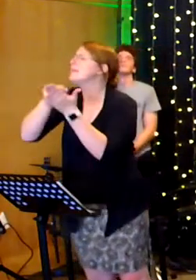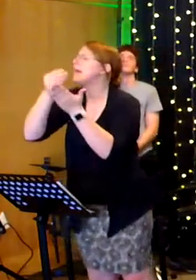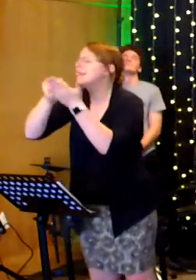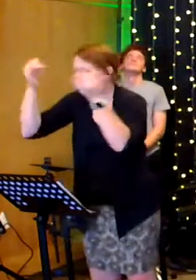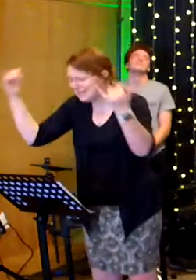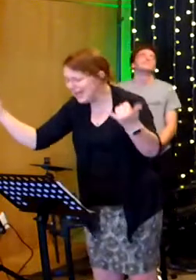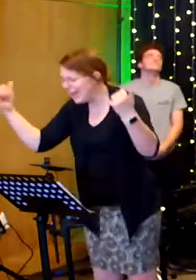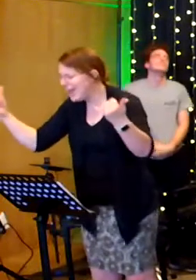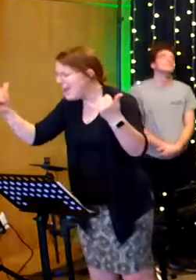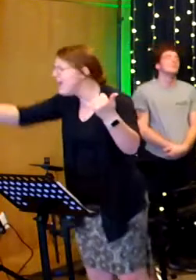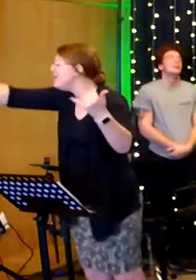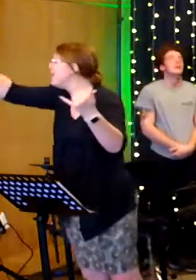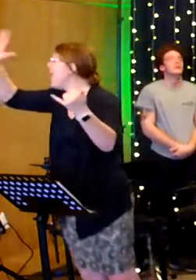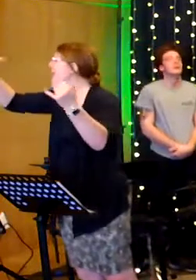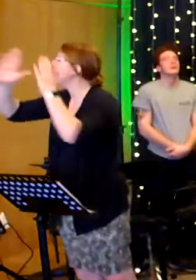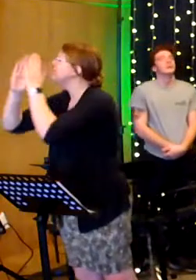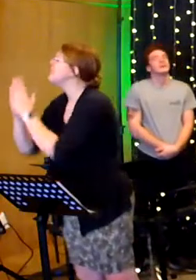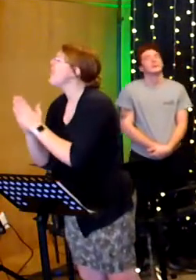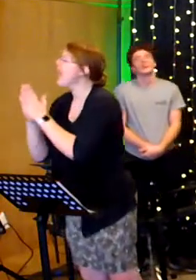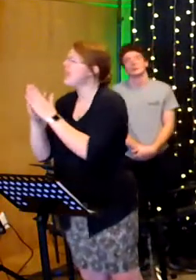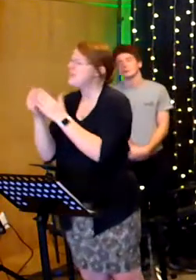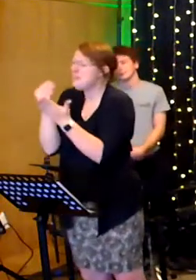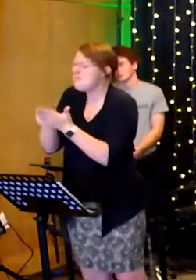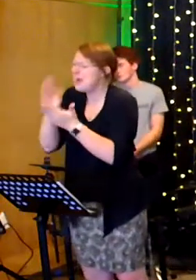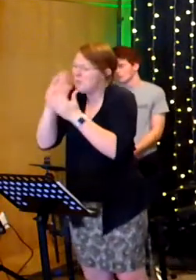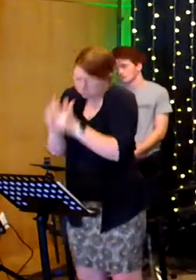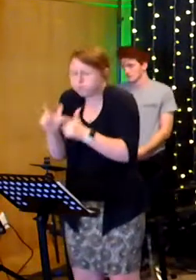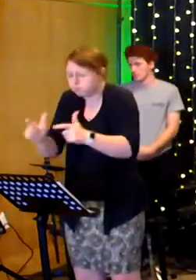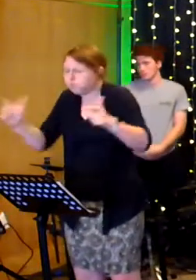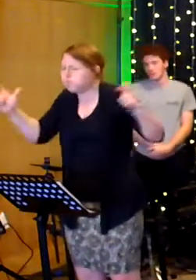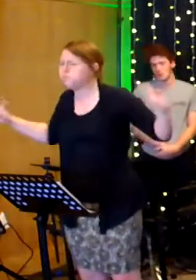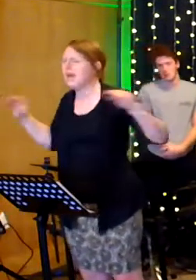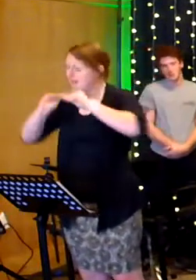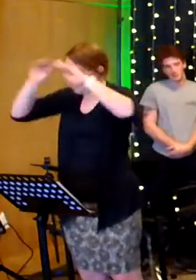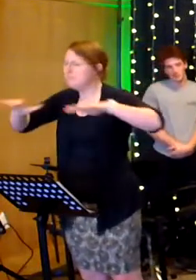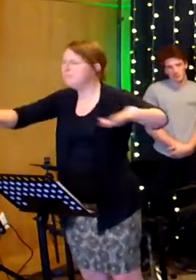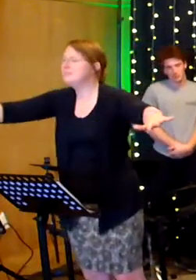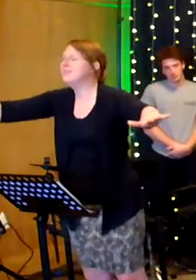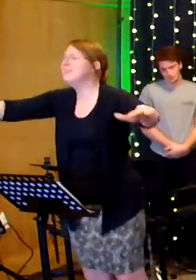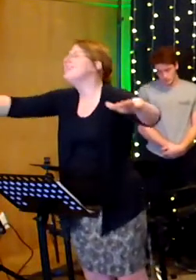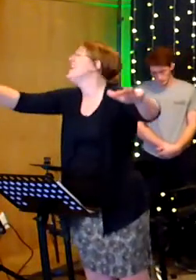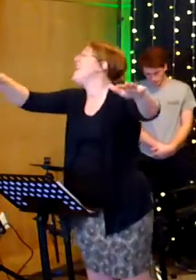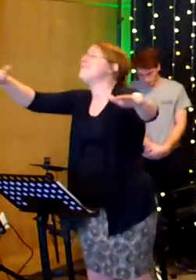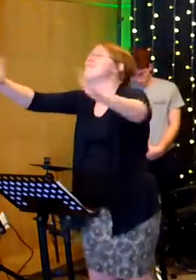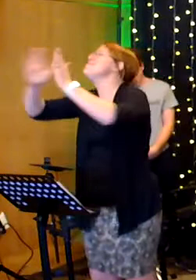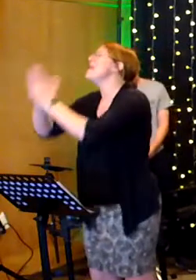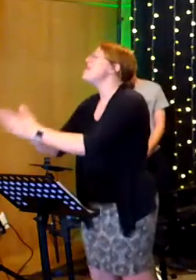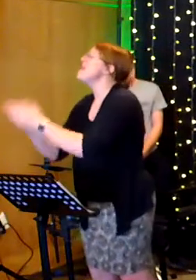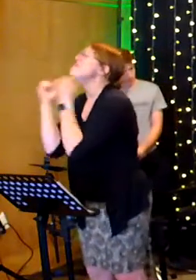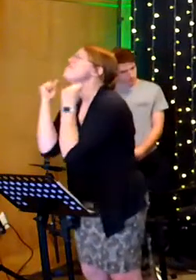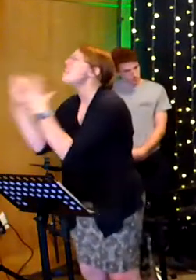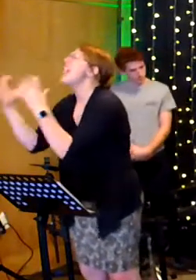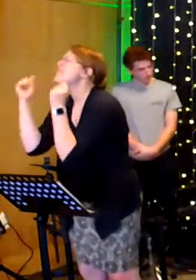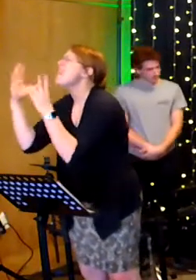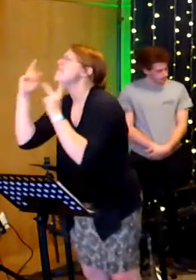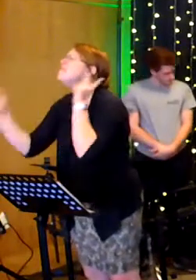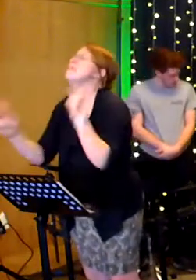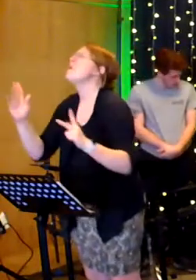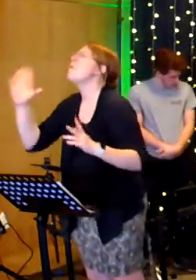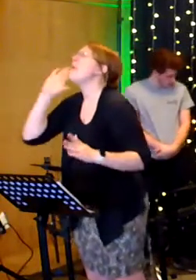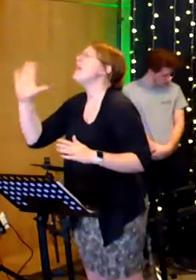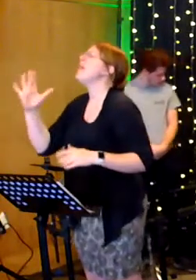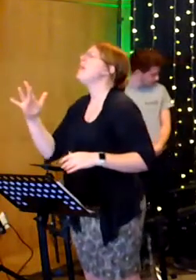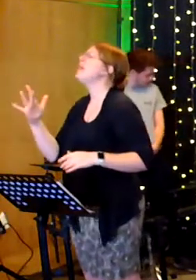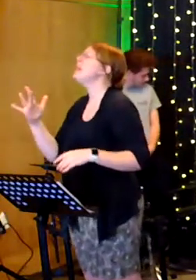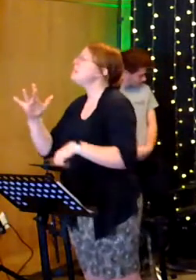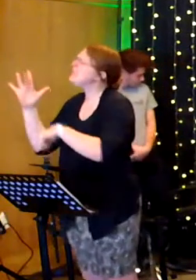we pray that you would just cause them to be multiplied in this church and across the land. God, that so many people would just be touched